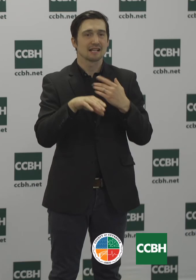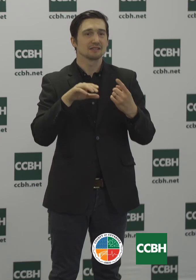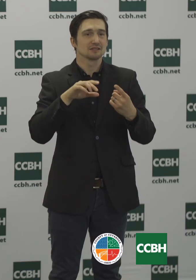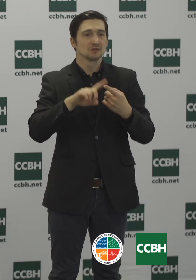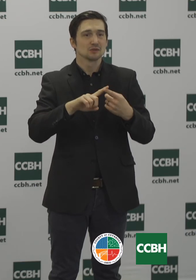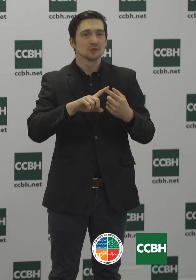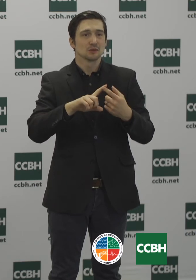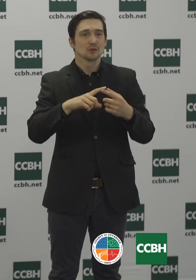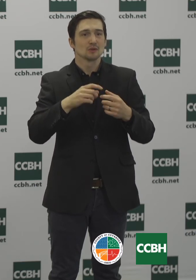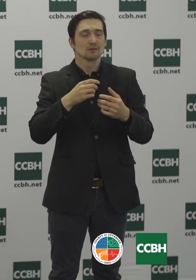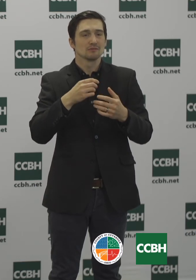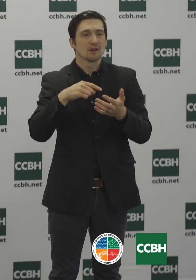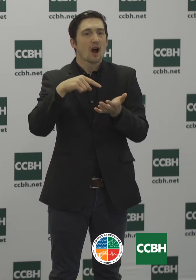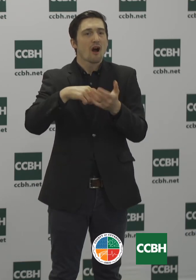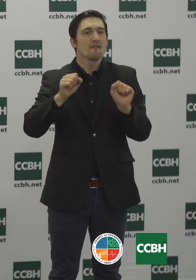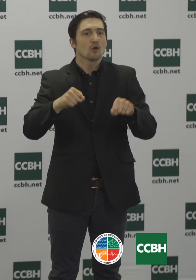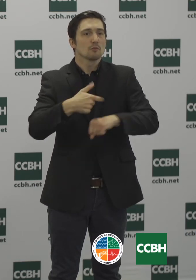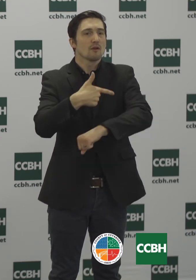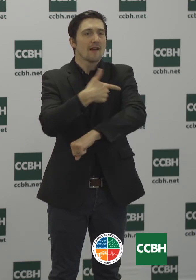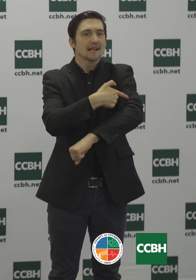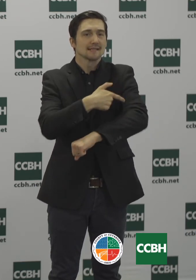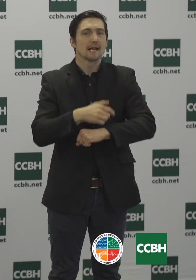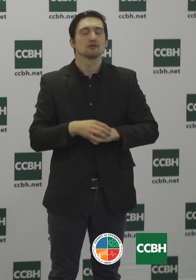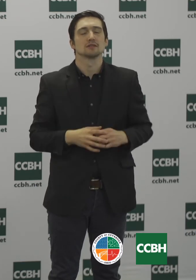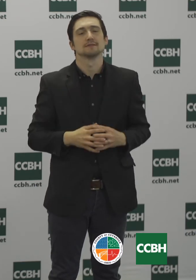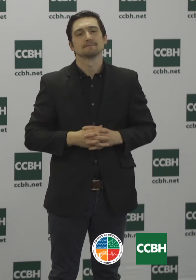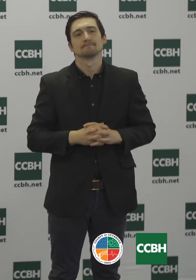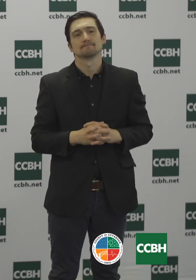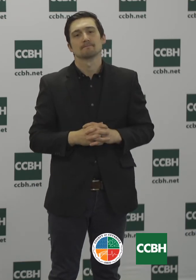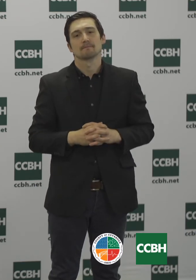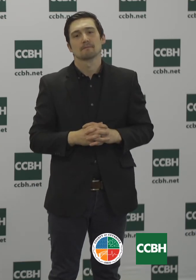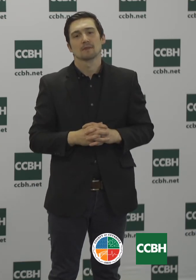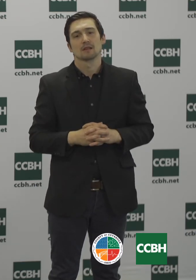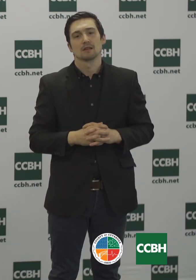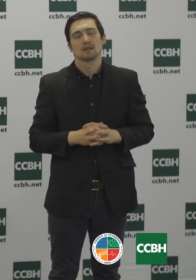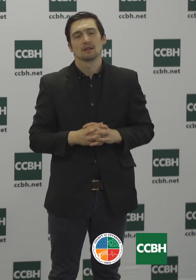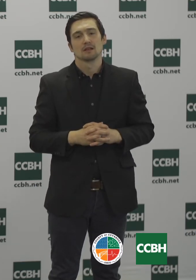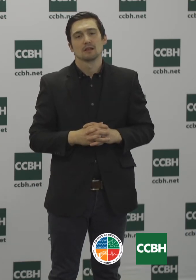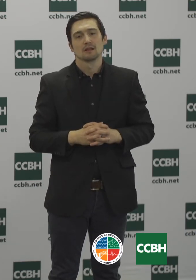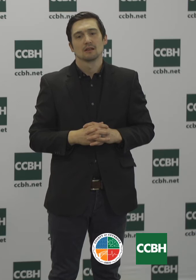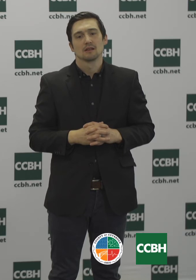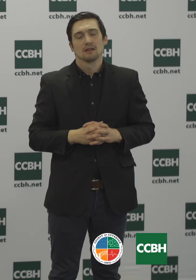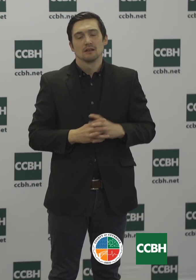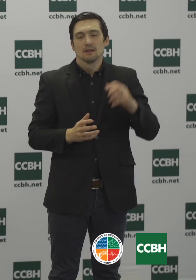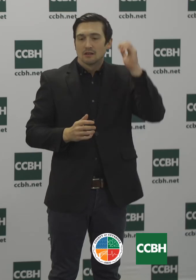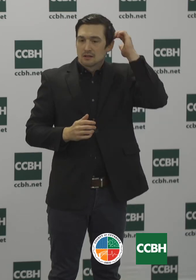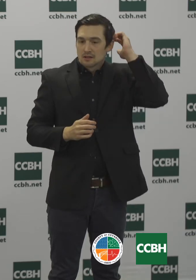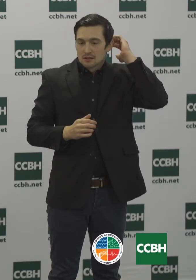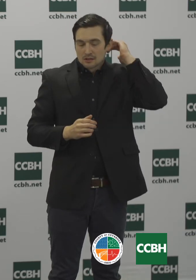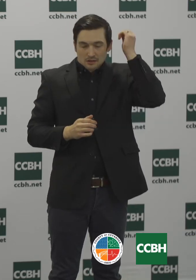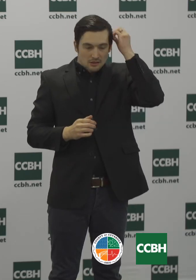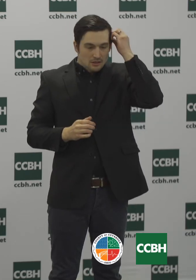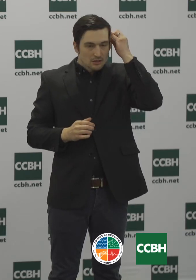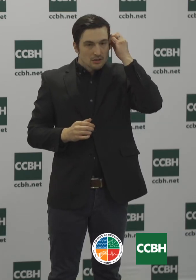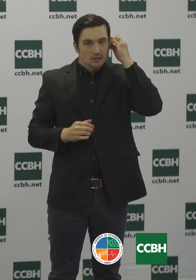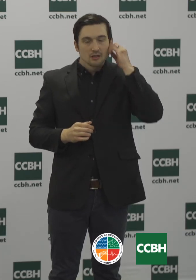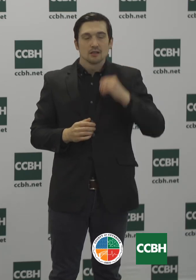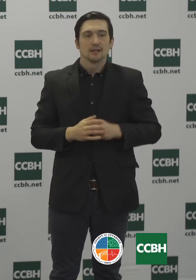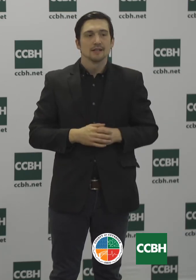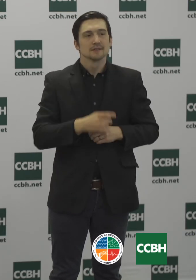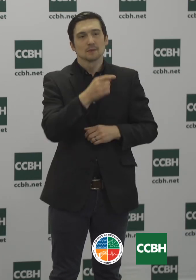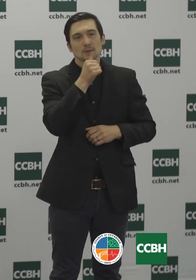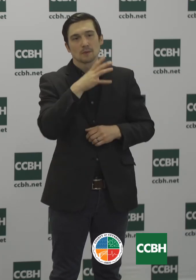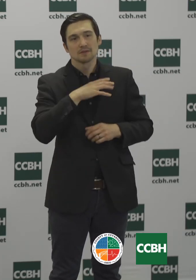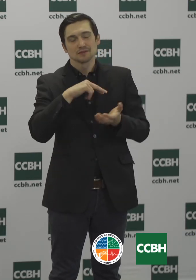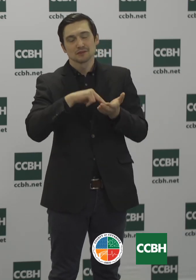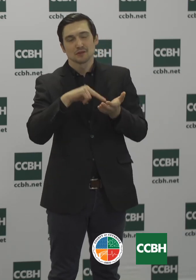examples. One of the nurses who made an impact in my time here at the Board of Health, Sheila Dadich, told